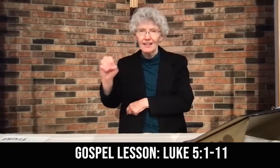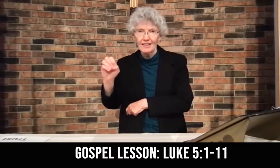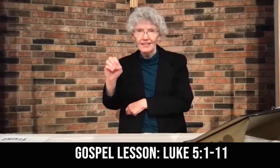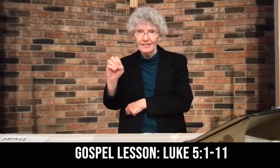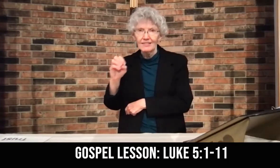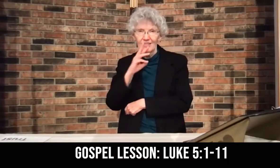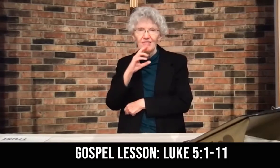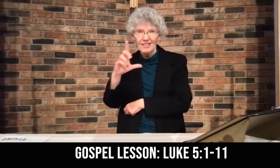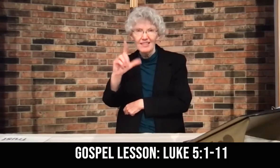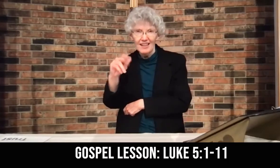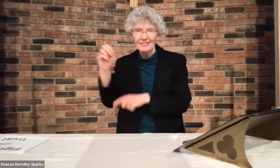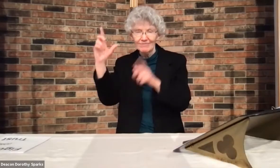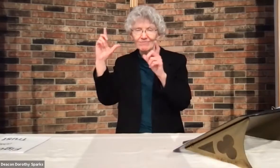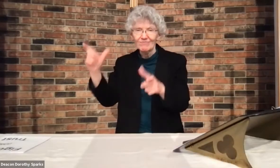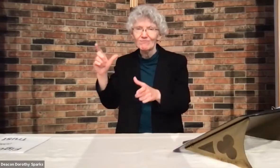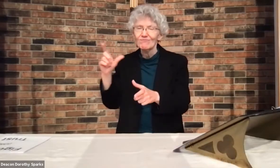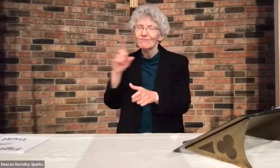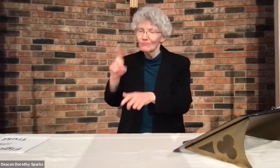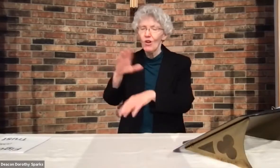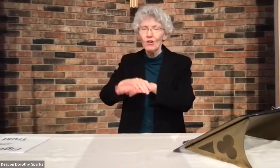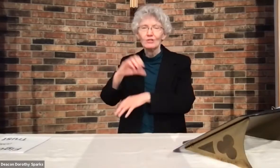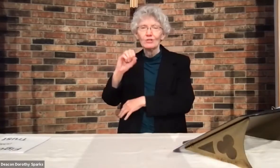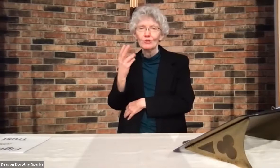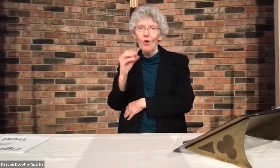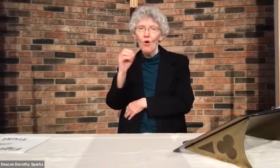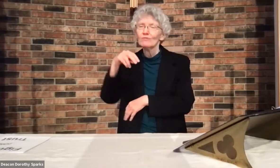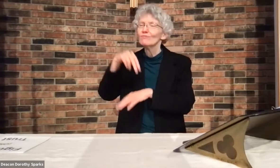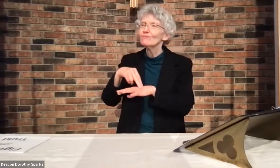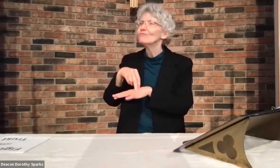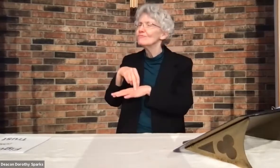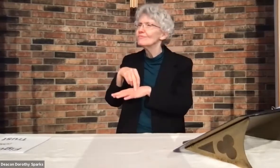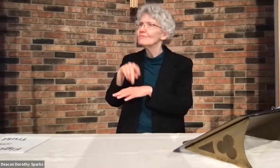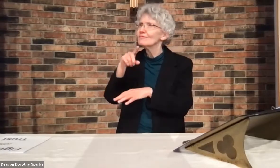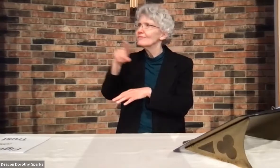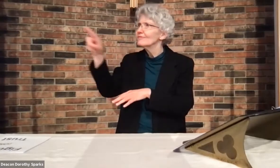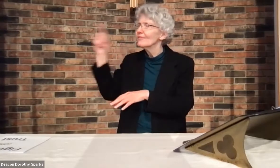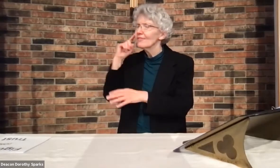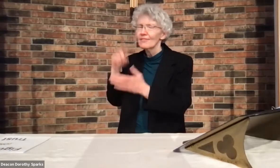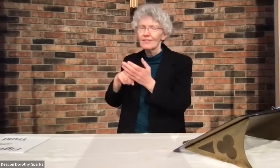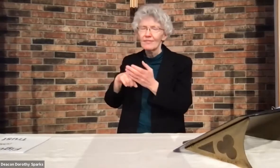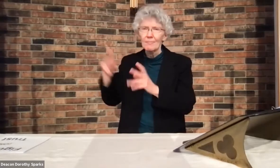As Jesus stood beside Lake Galilee, a crowd of people pushed to get closer to